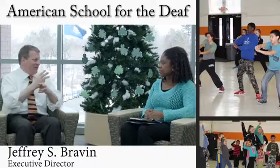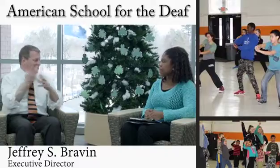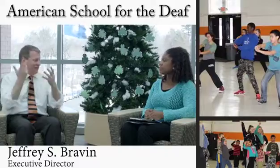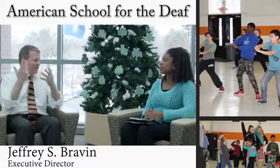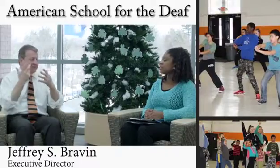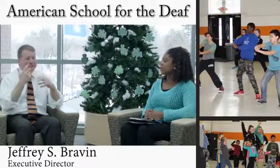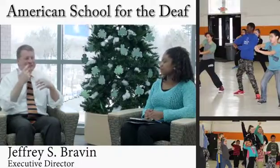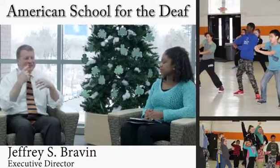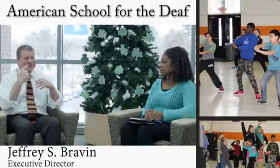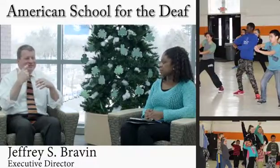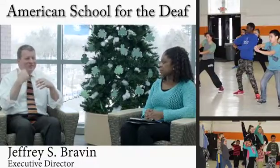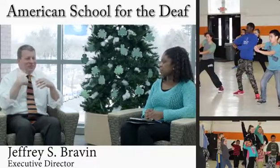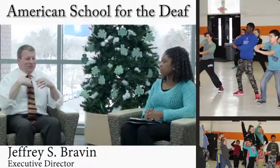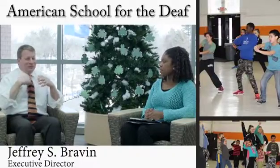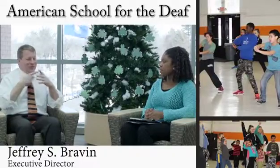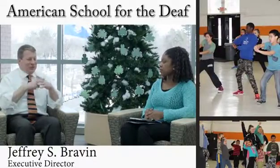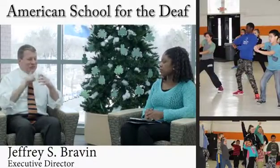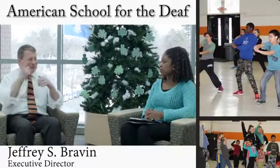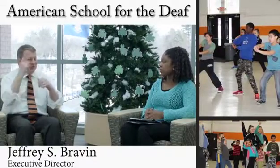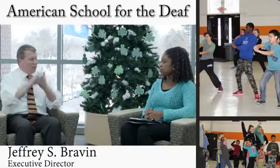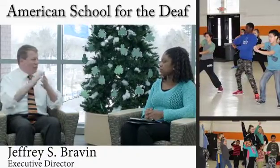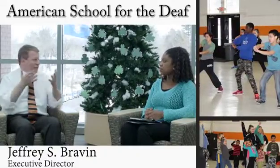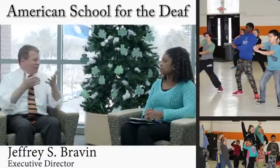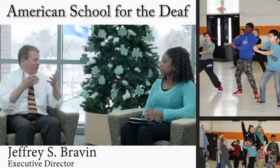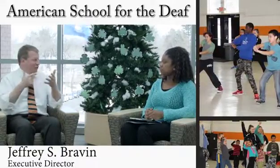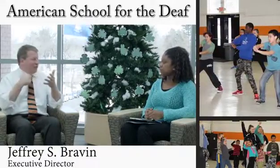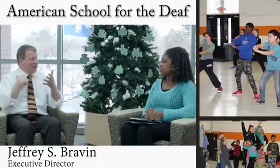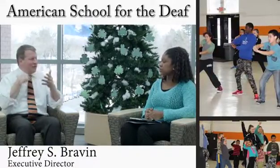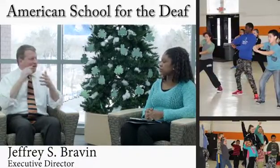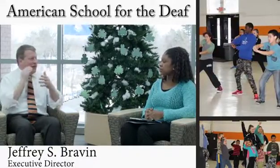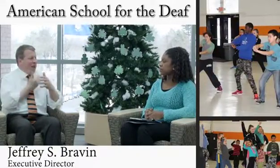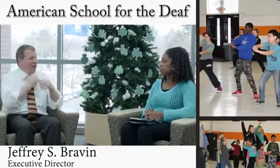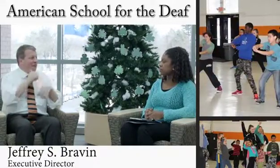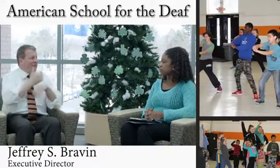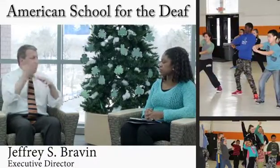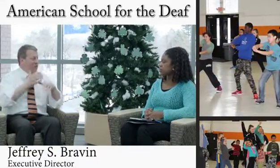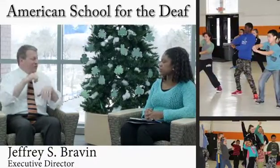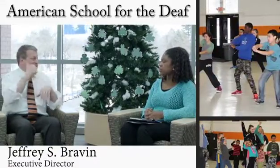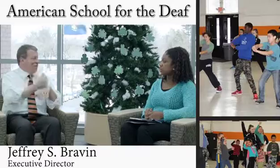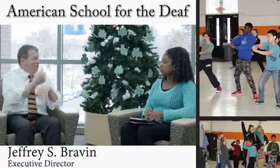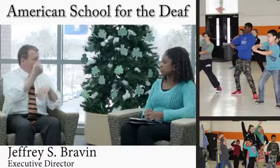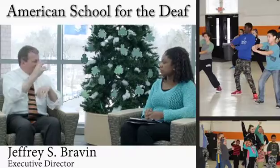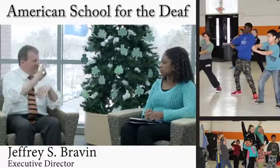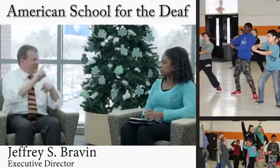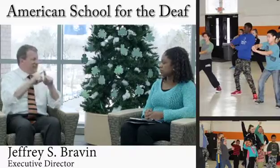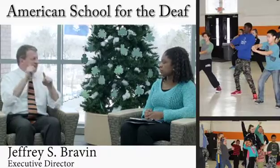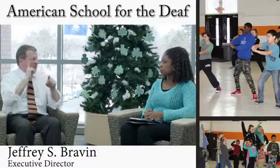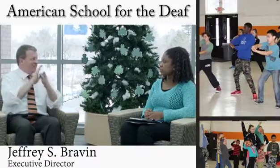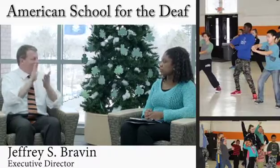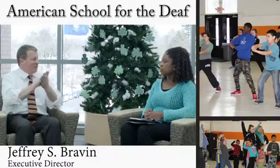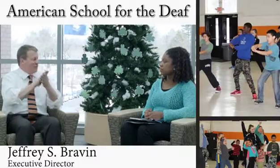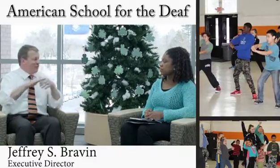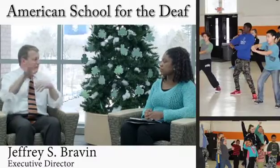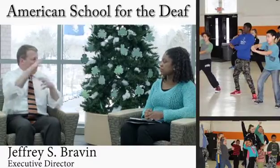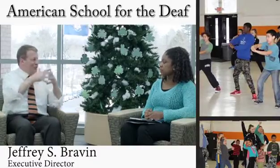but globally. We started as the first school for the deaf in America. Our founders started 17